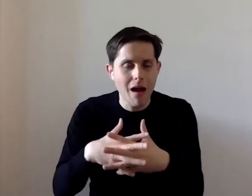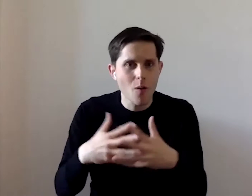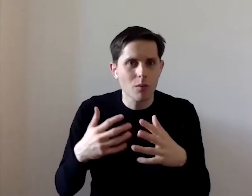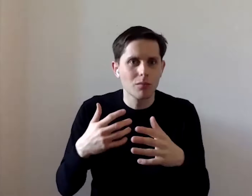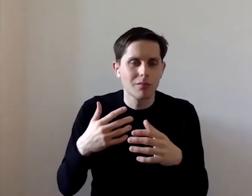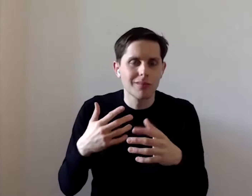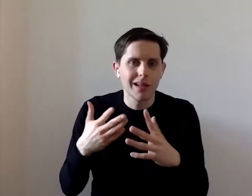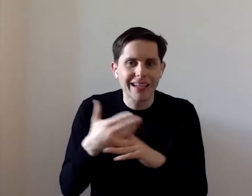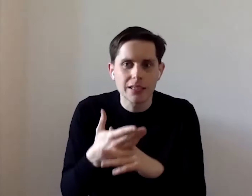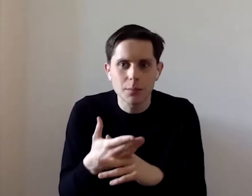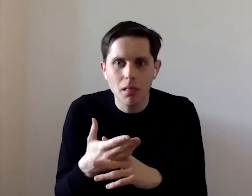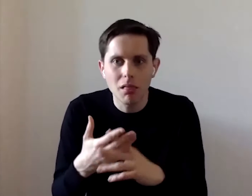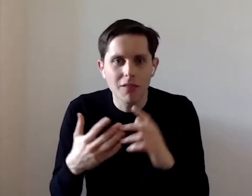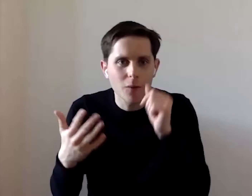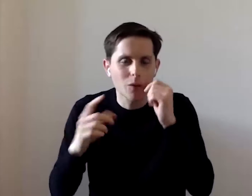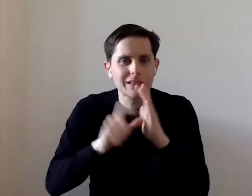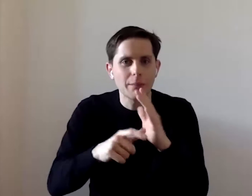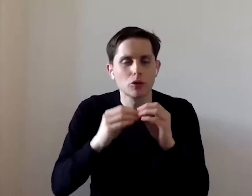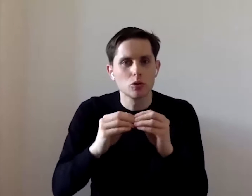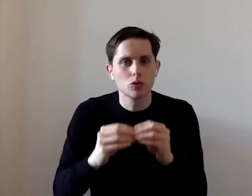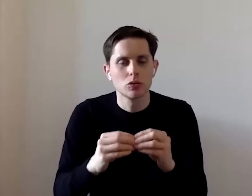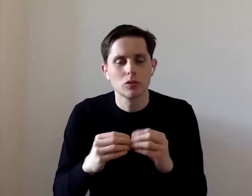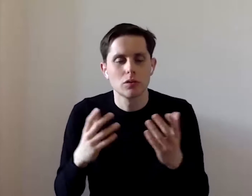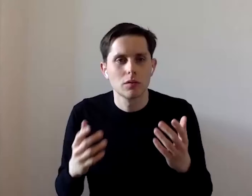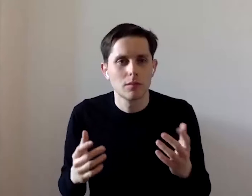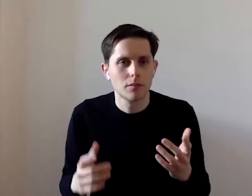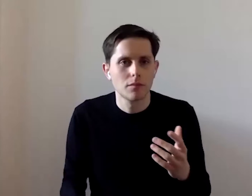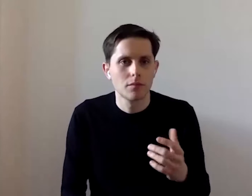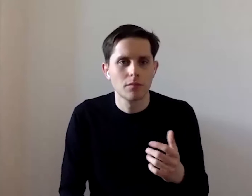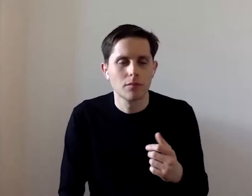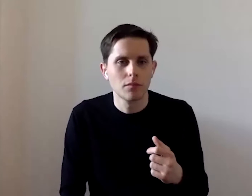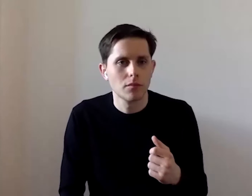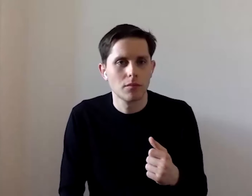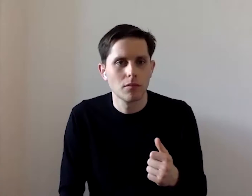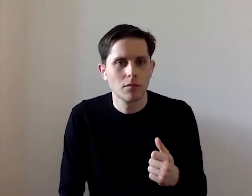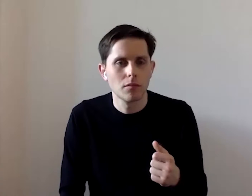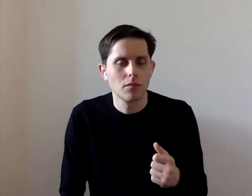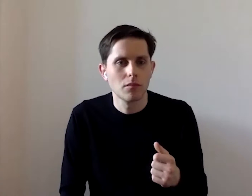well. But how does that also become accessible for